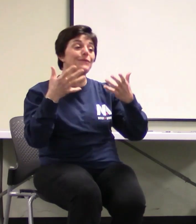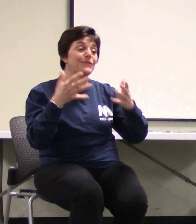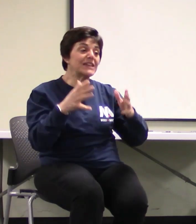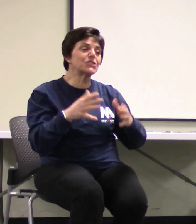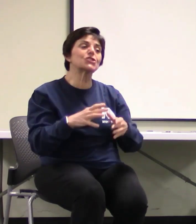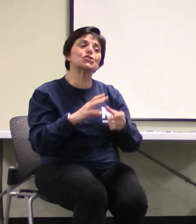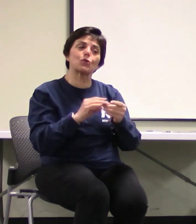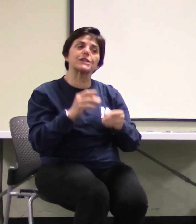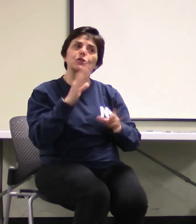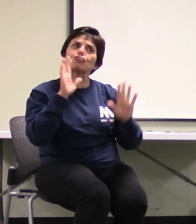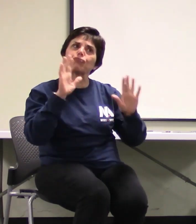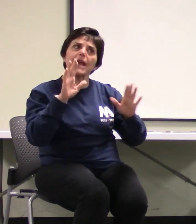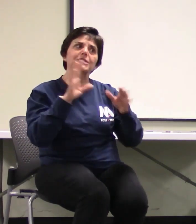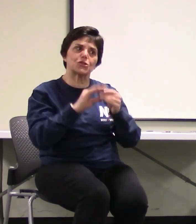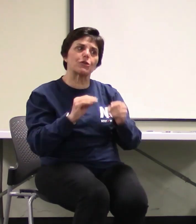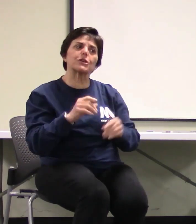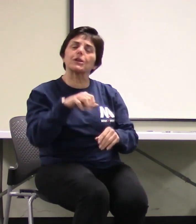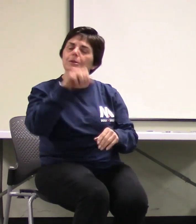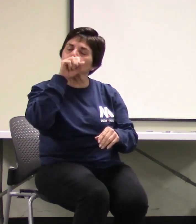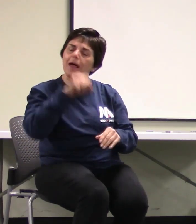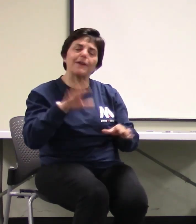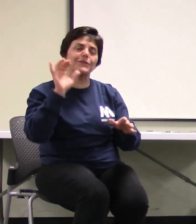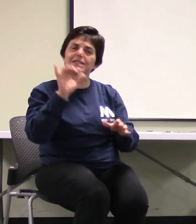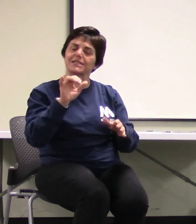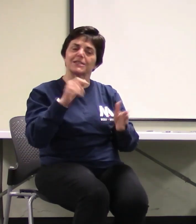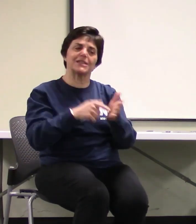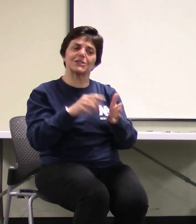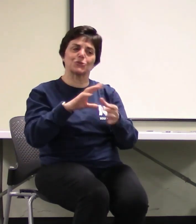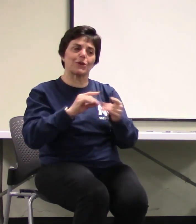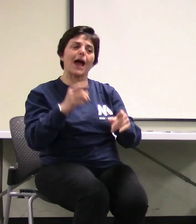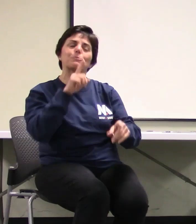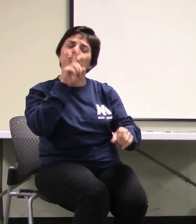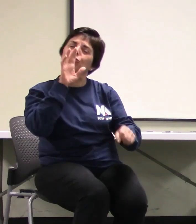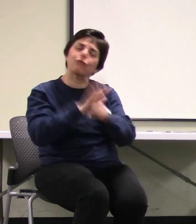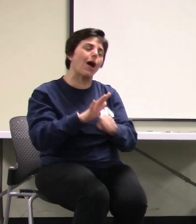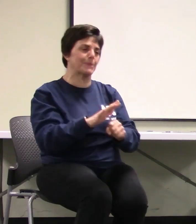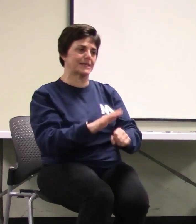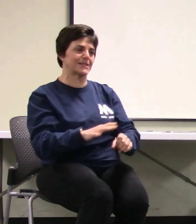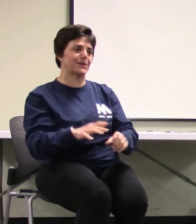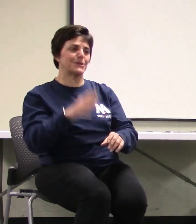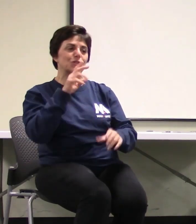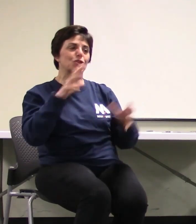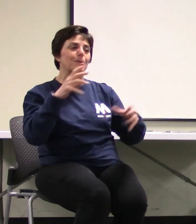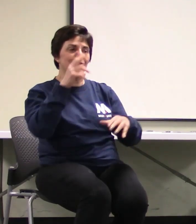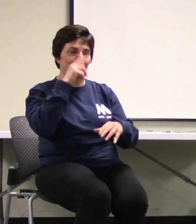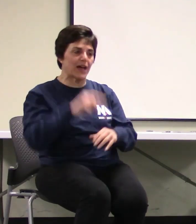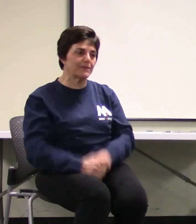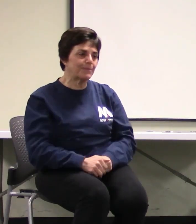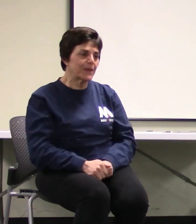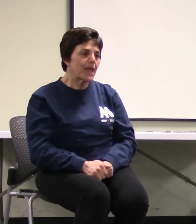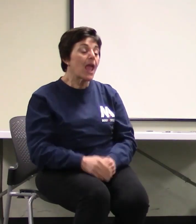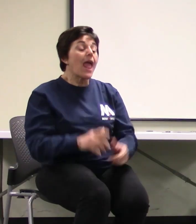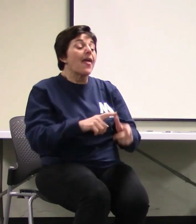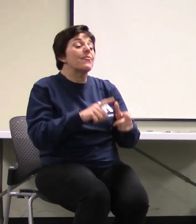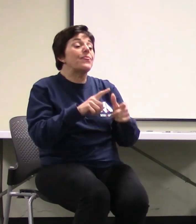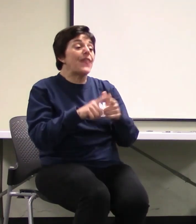When we finish the story, it's a great story. You're going to love this story. I promise. It's going to be so much